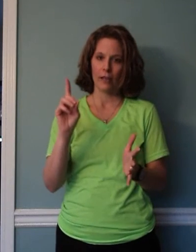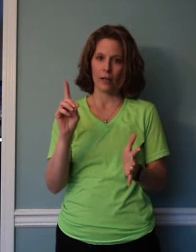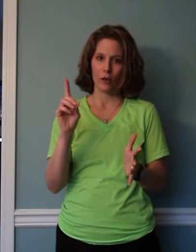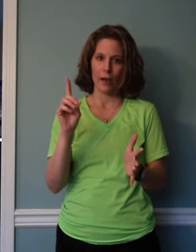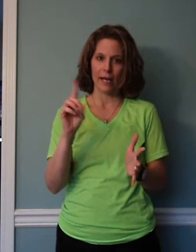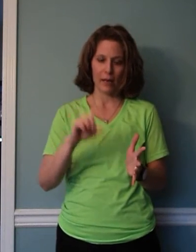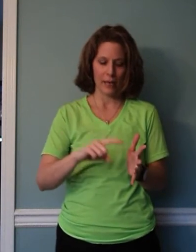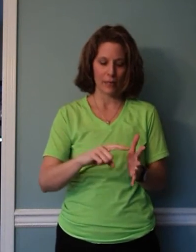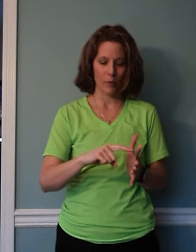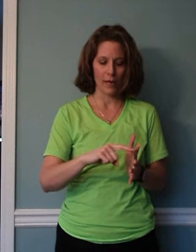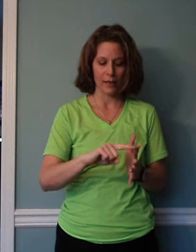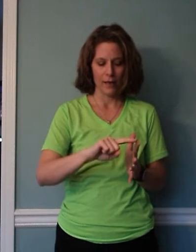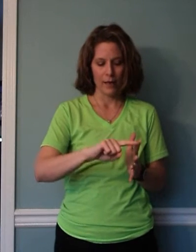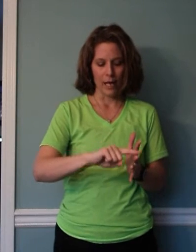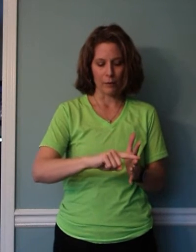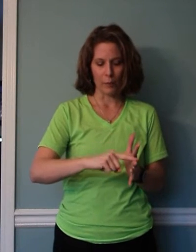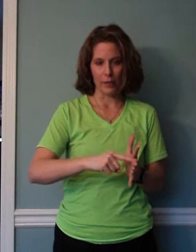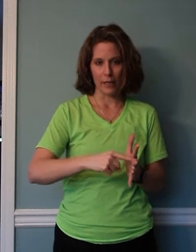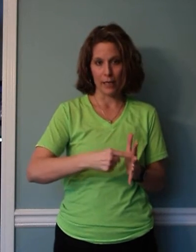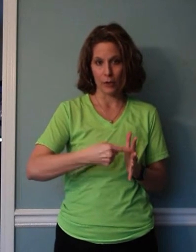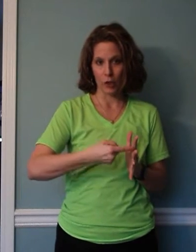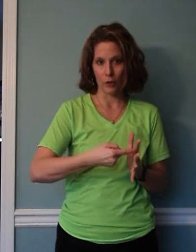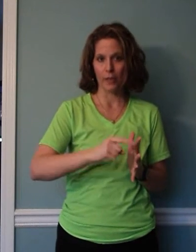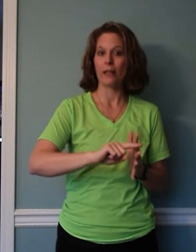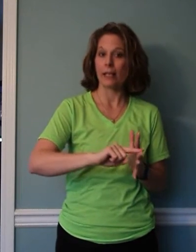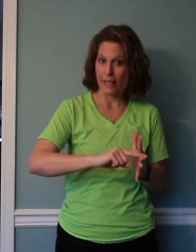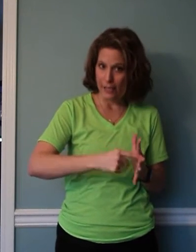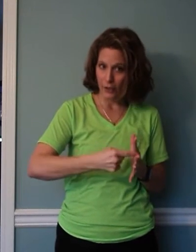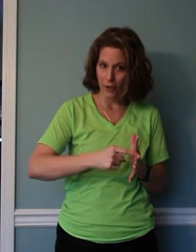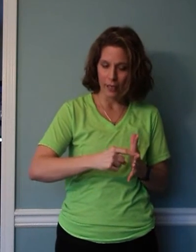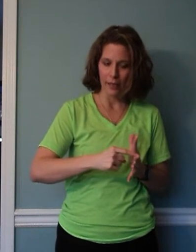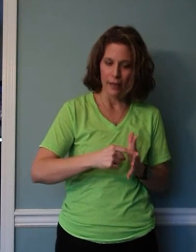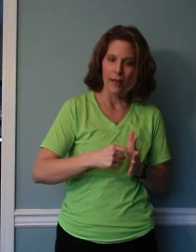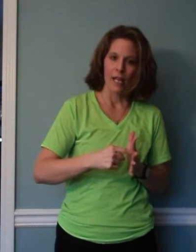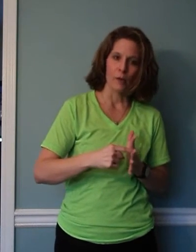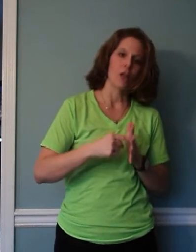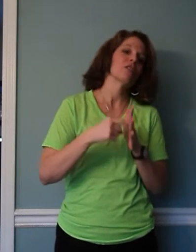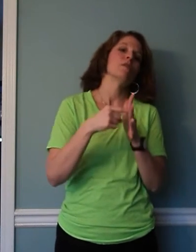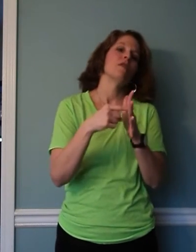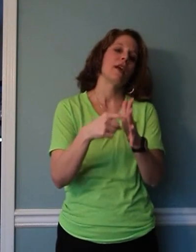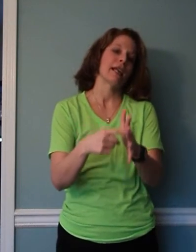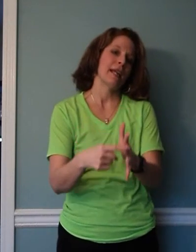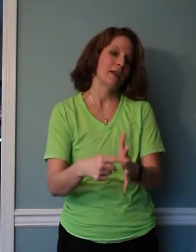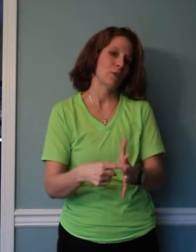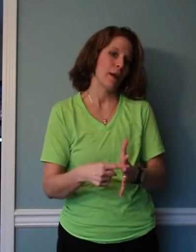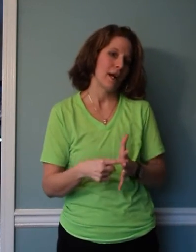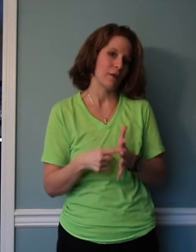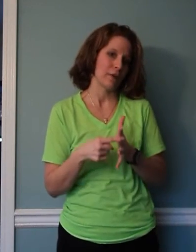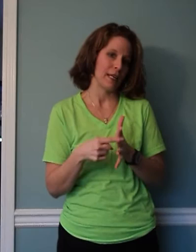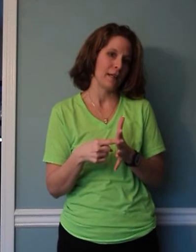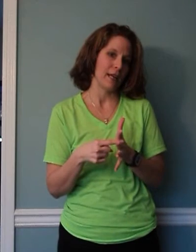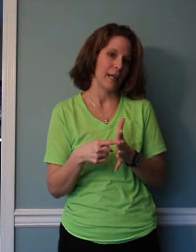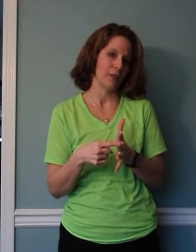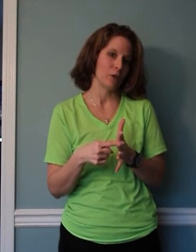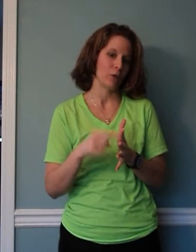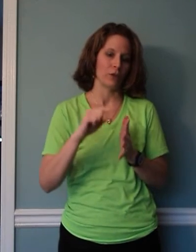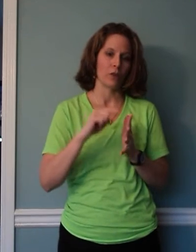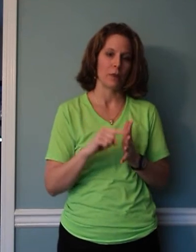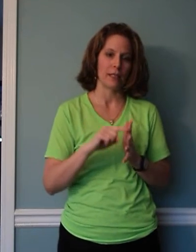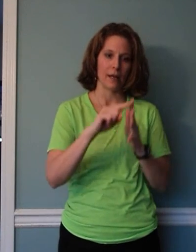our right hand makes a point, and we'll put it in and turn it like a key starting, and we'll also move that hand around in a circle just one time,